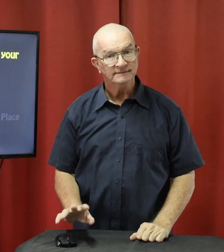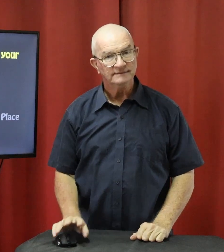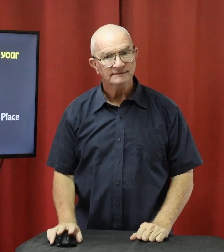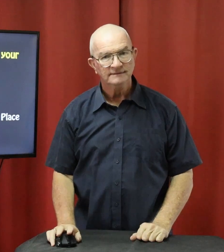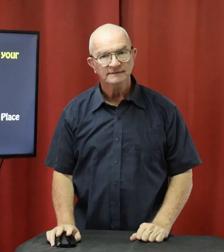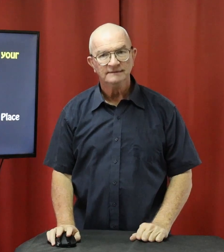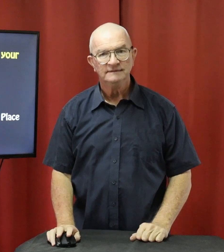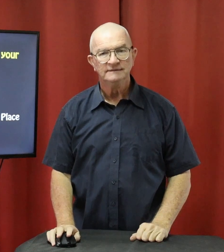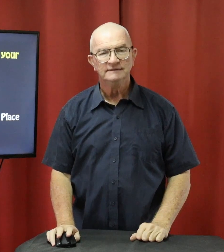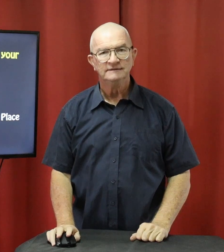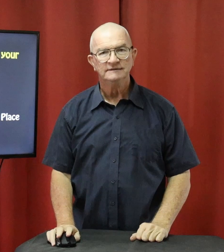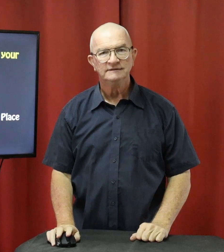happy.